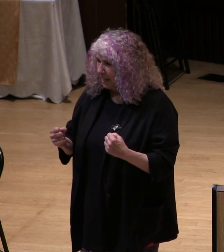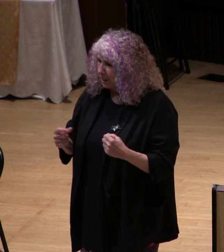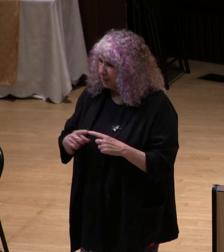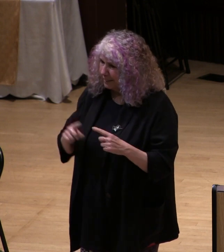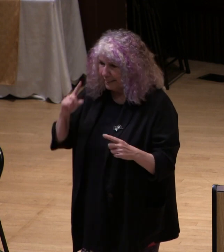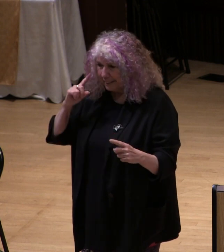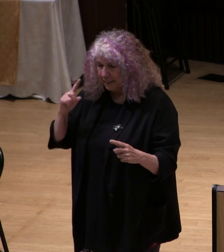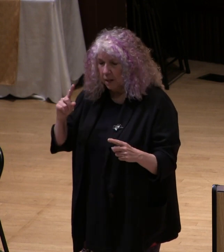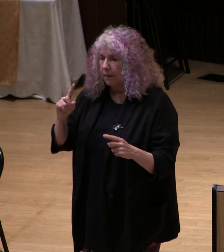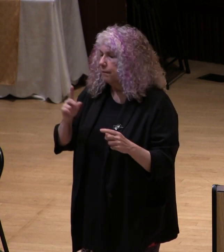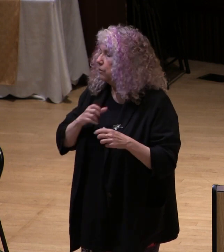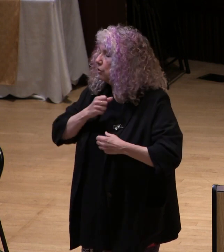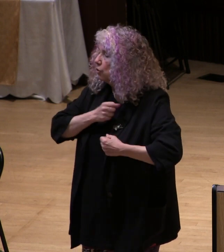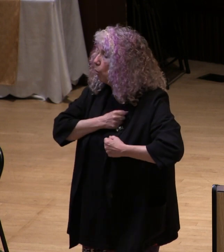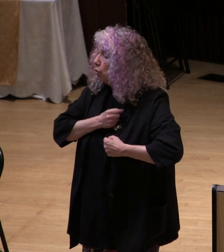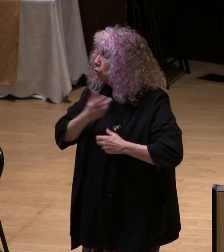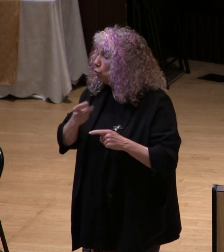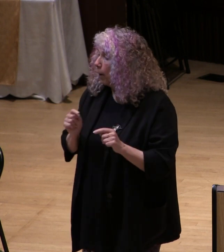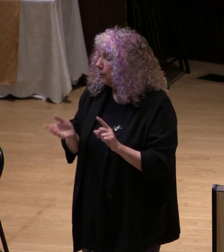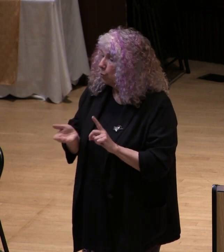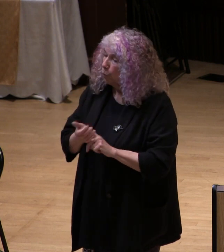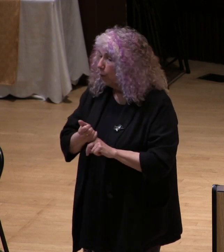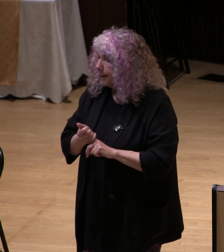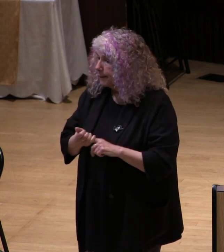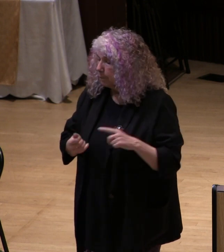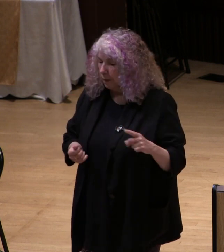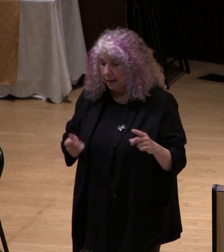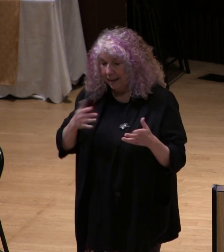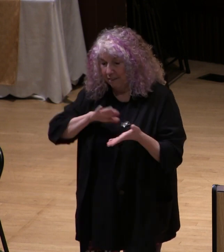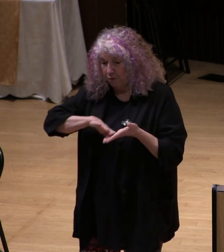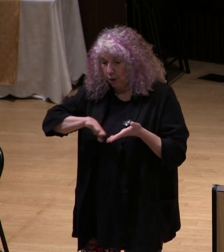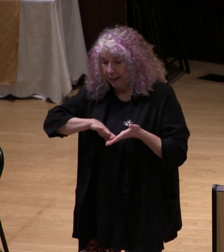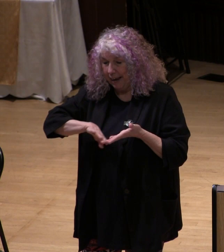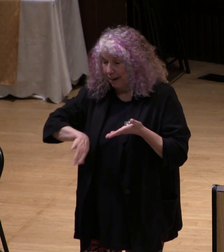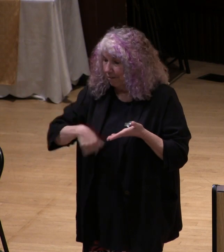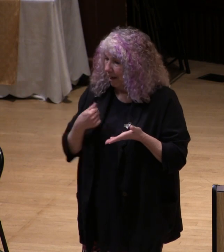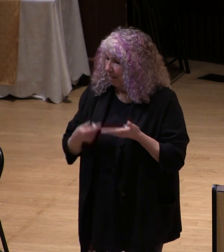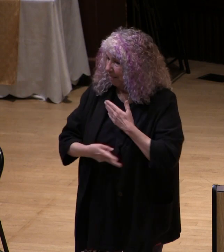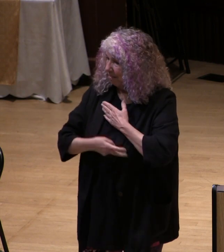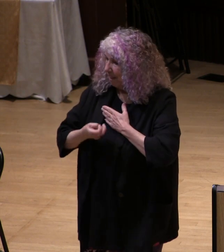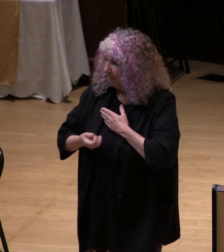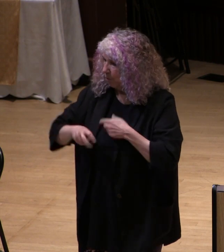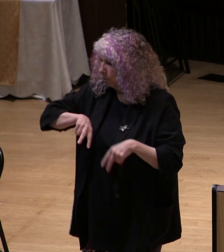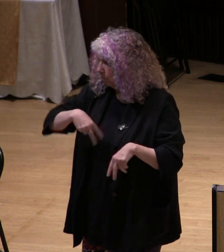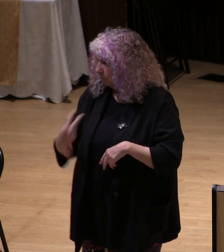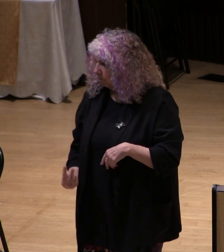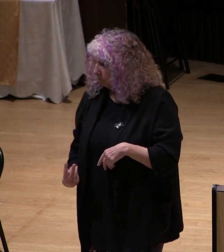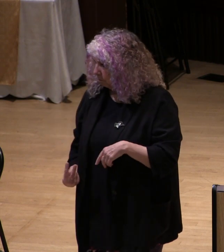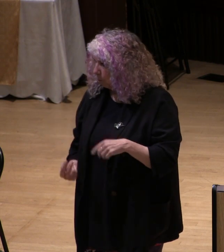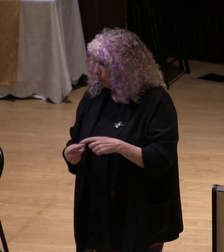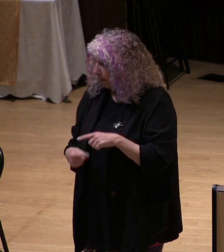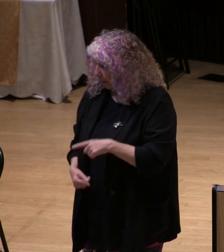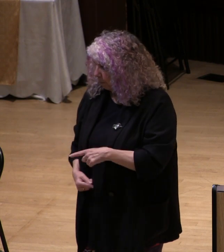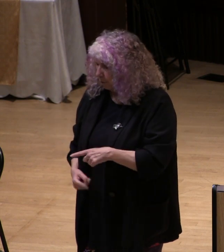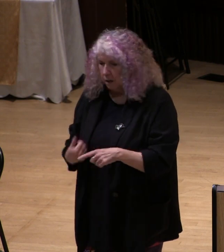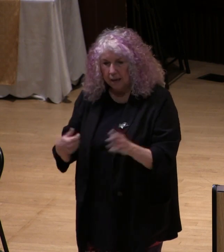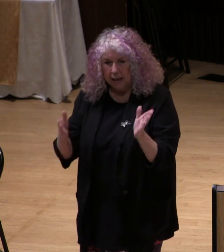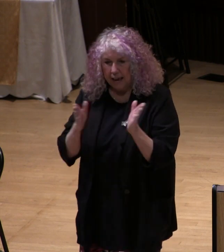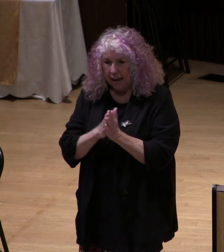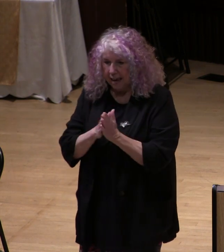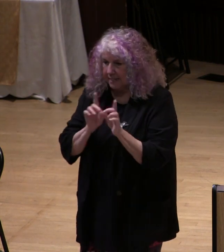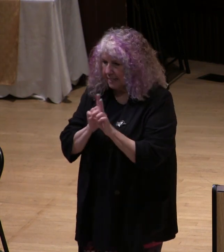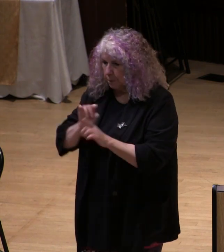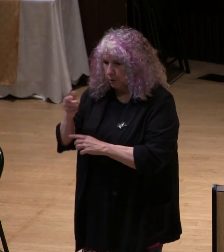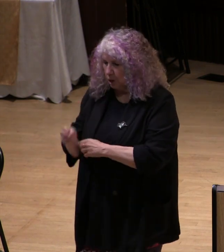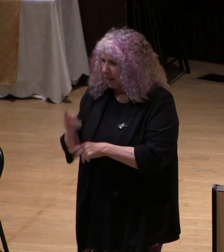who tried to arrest him. He forgave the thief that hung on the cross next to him. He asked his disciple